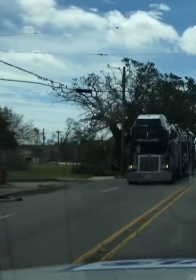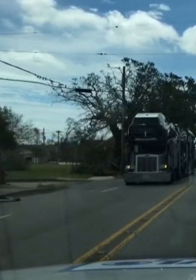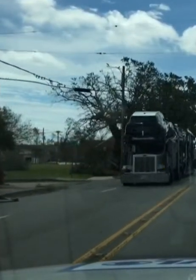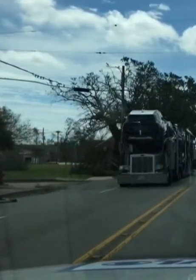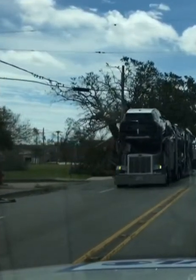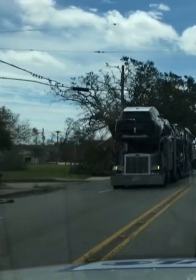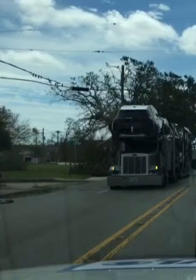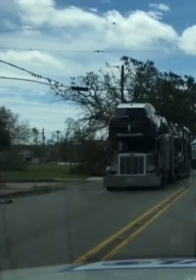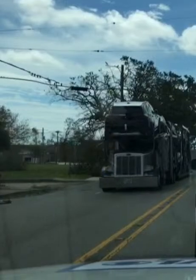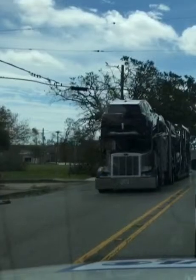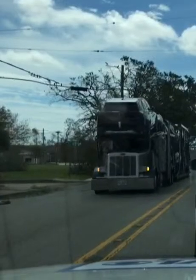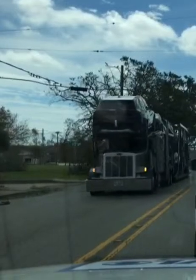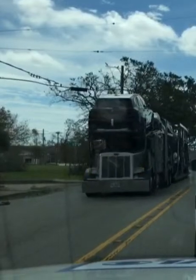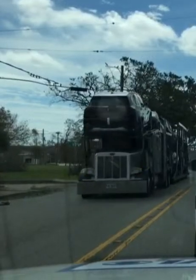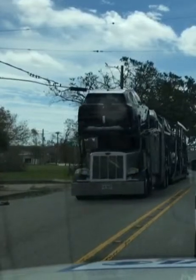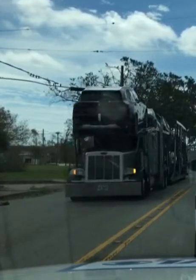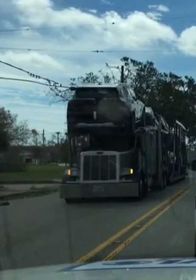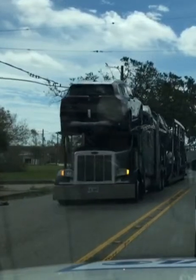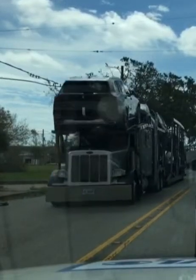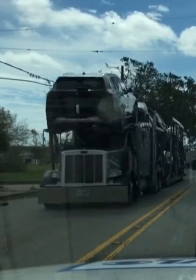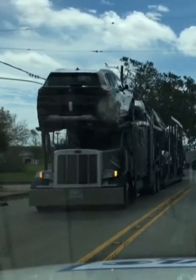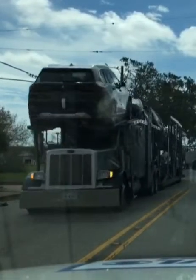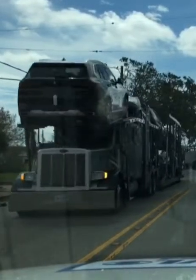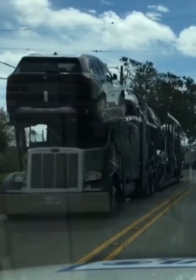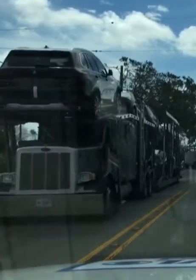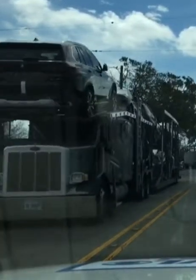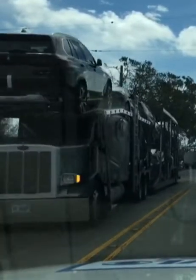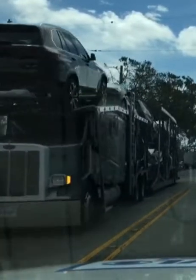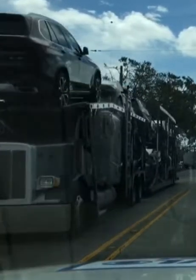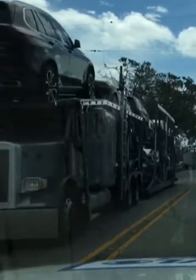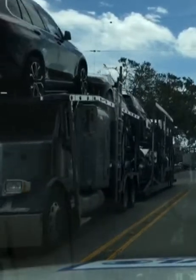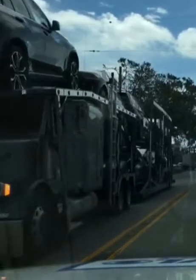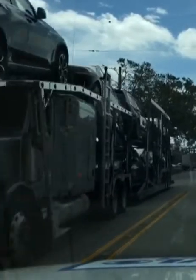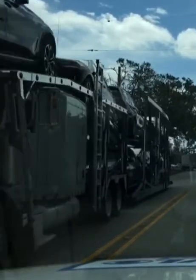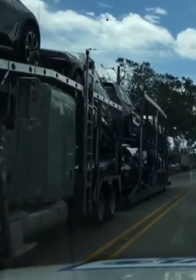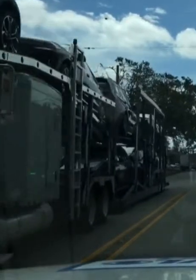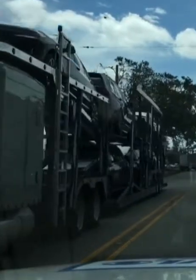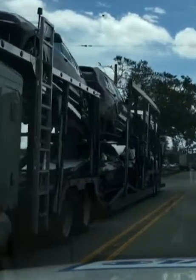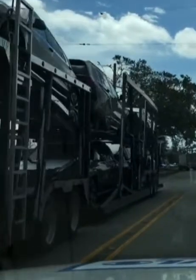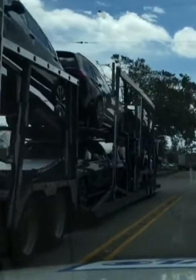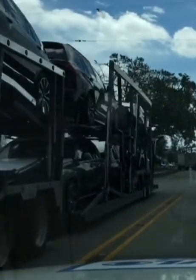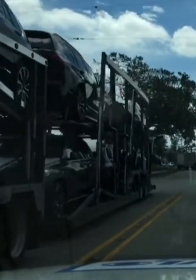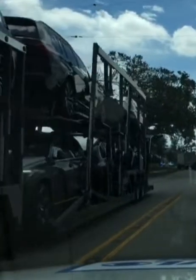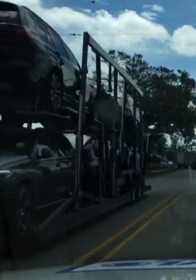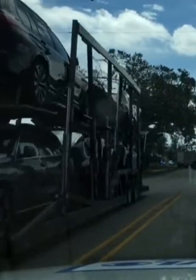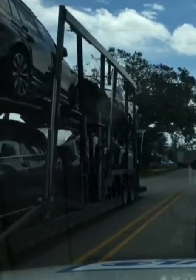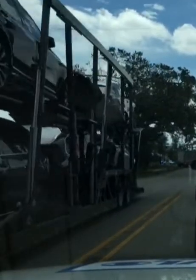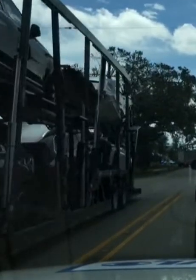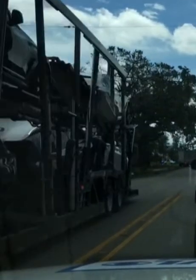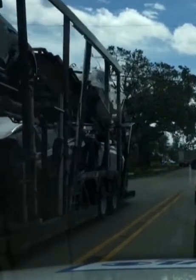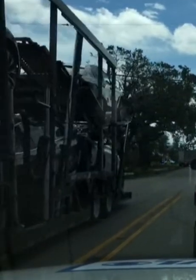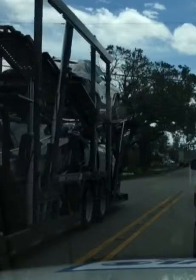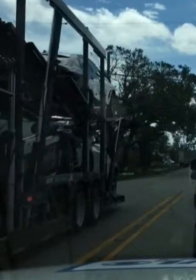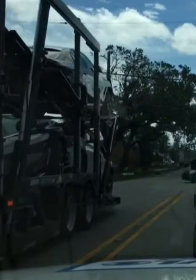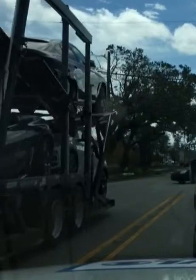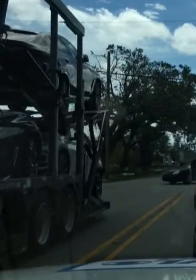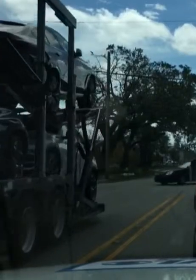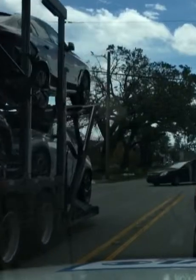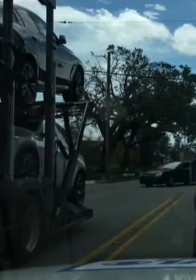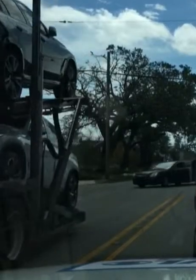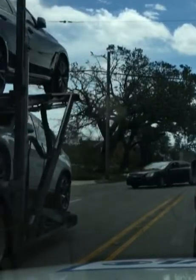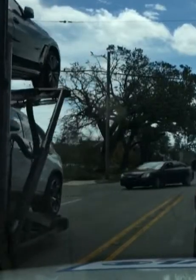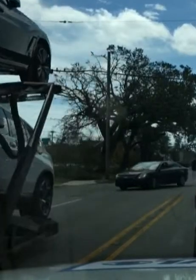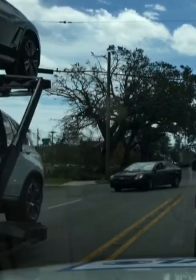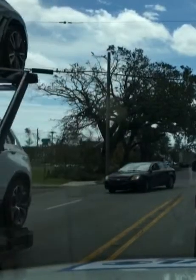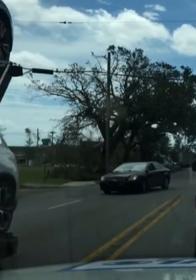now. Yeah, and it looks like they're turning us around up here, and that's what the holdup was. Is these semis can't go